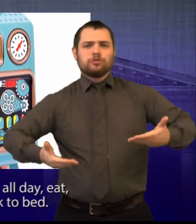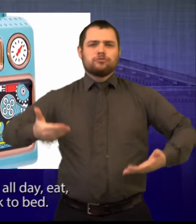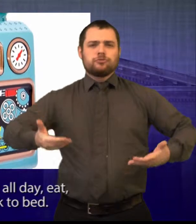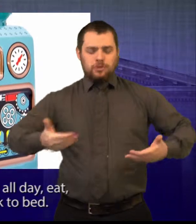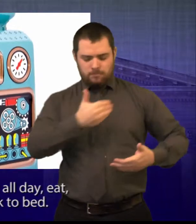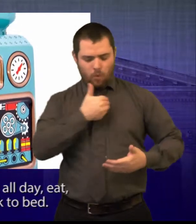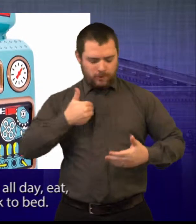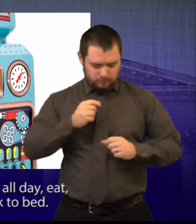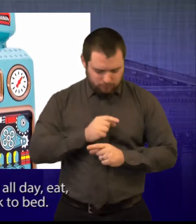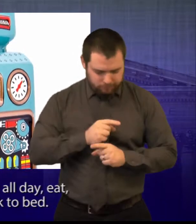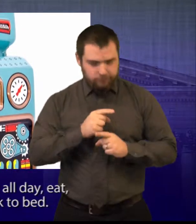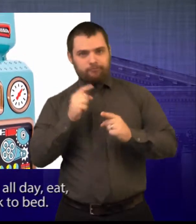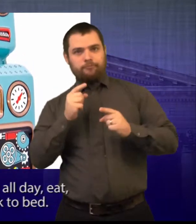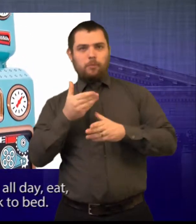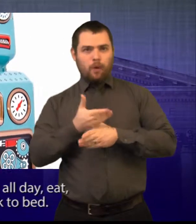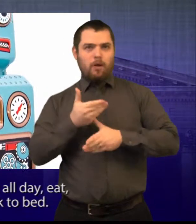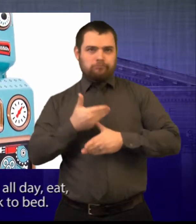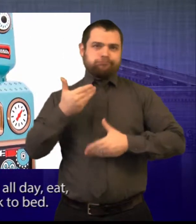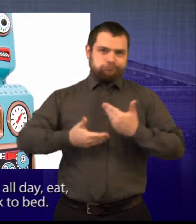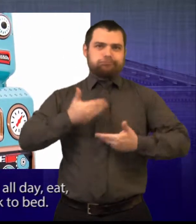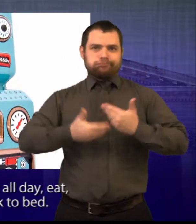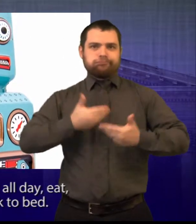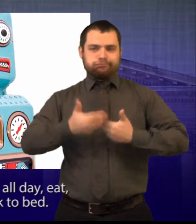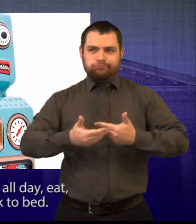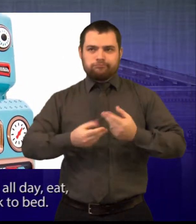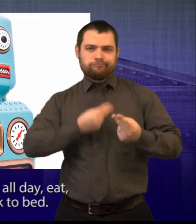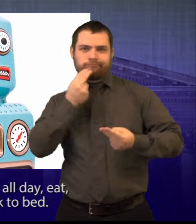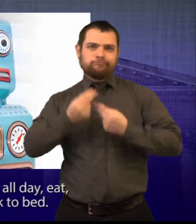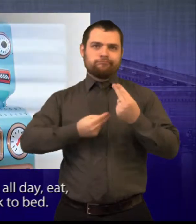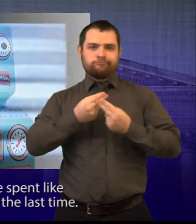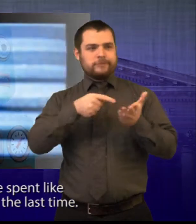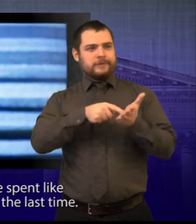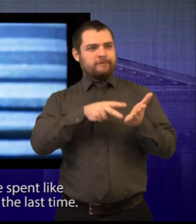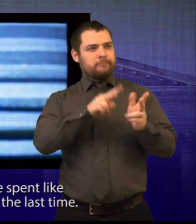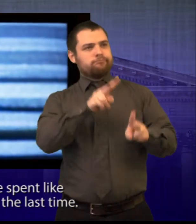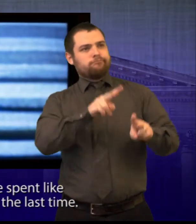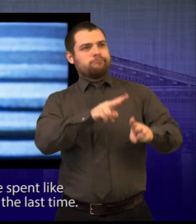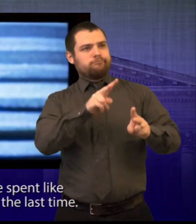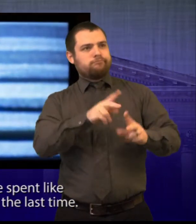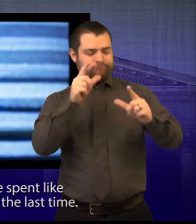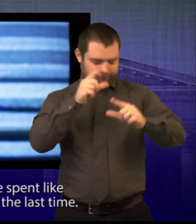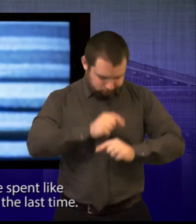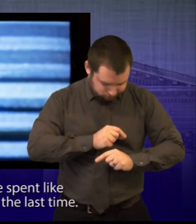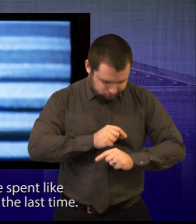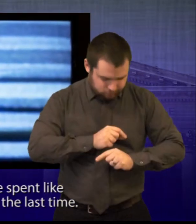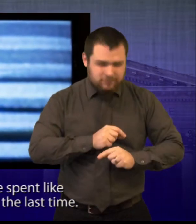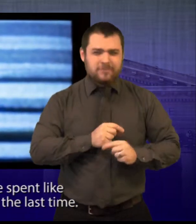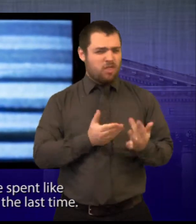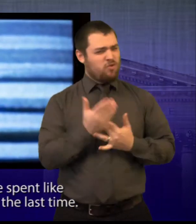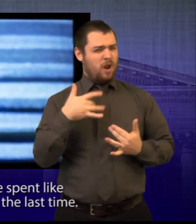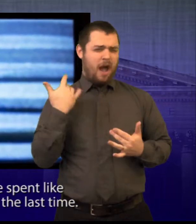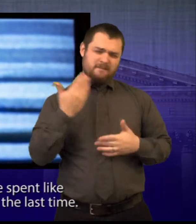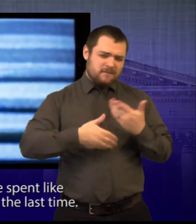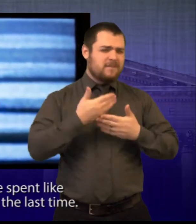morning, work all day, eat, watch television, and go back to bed. Most of the days of our lives are spent